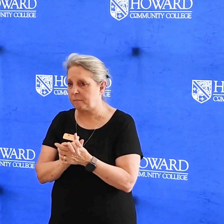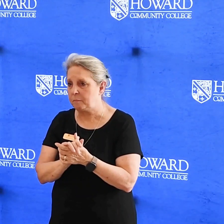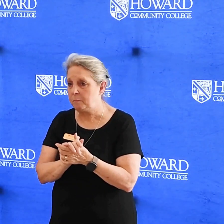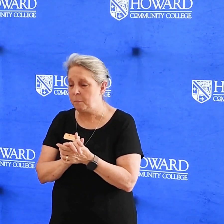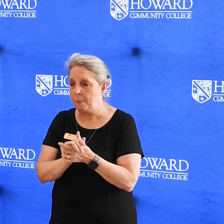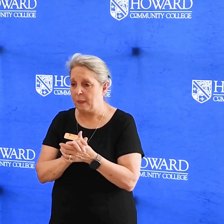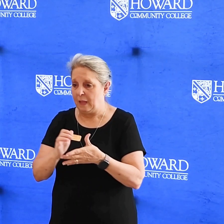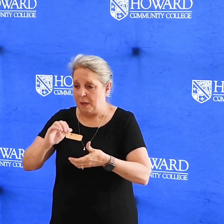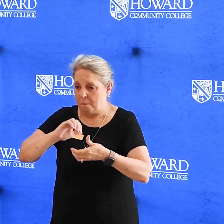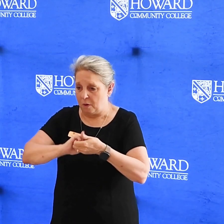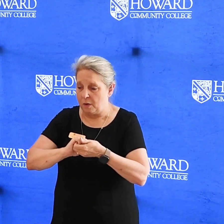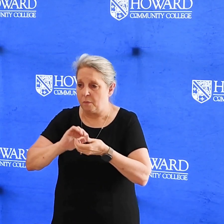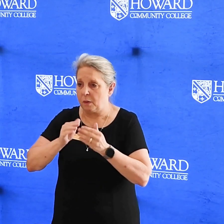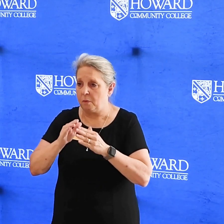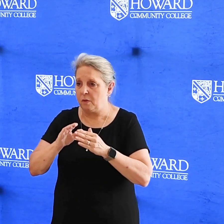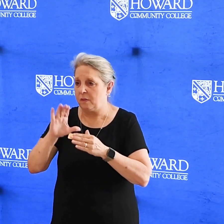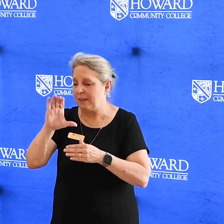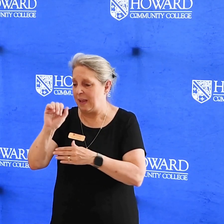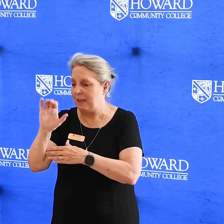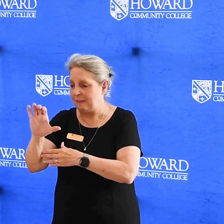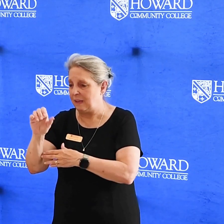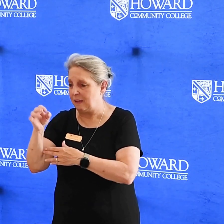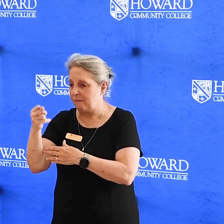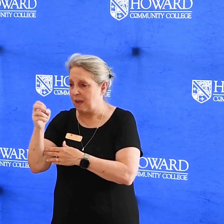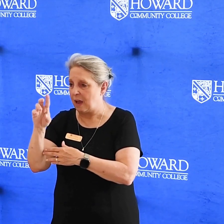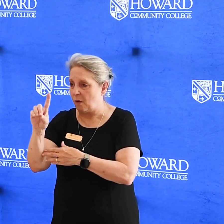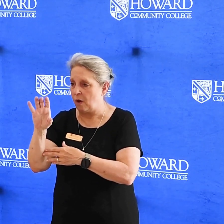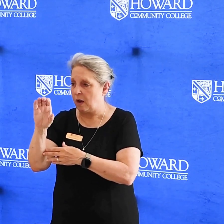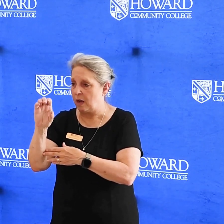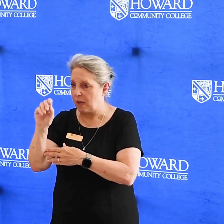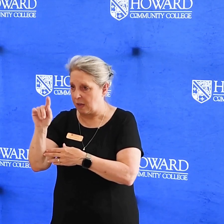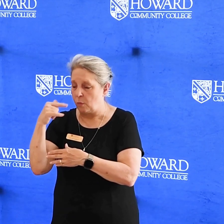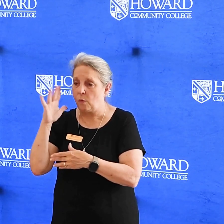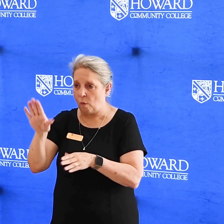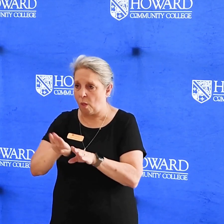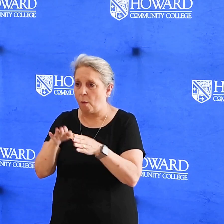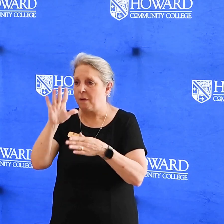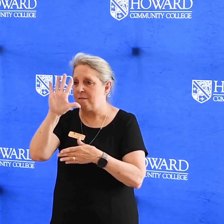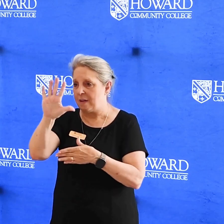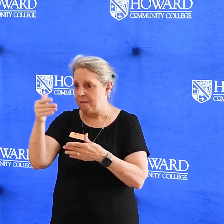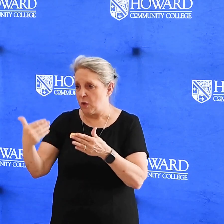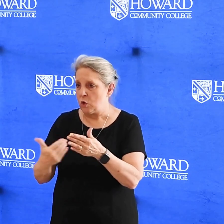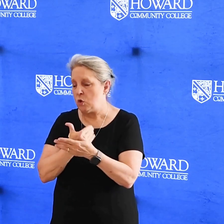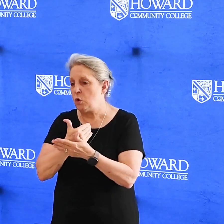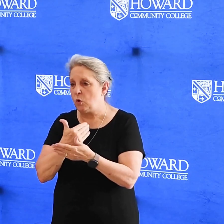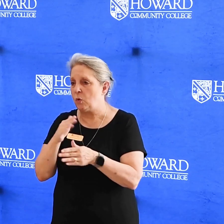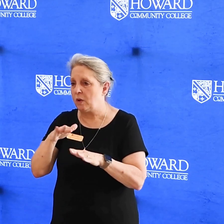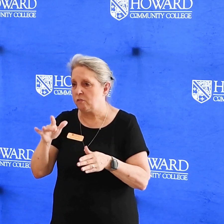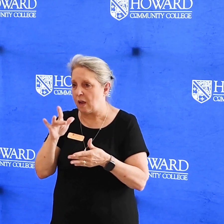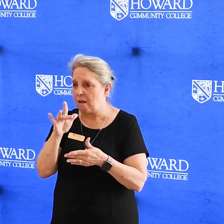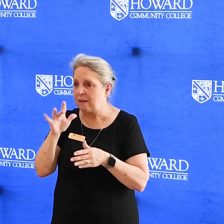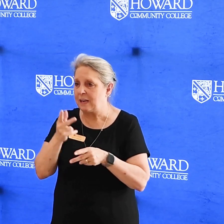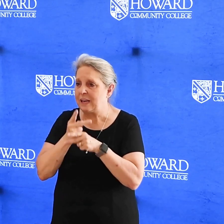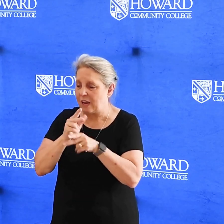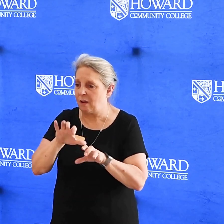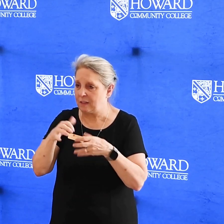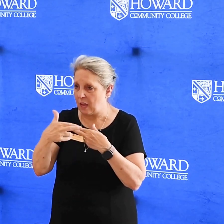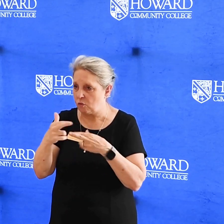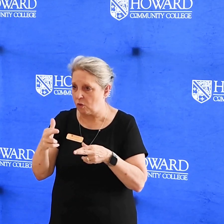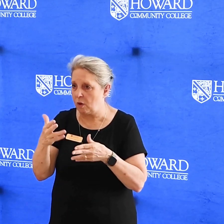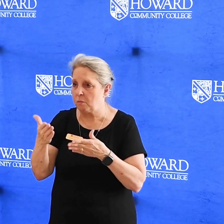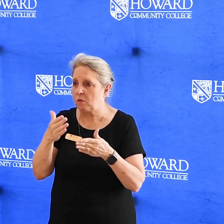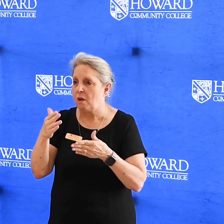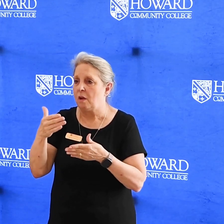In partnership with the Community Action Council of Howard County, we will open 5 new child care classrooms to serve